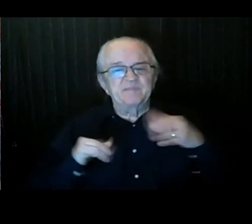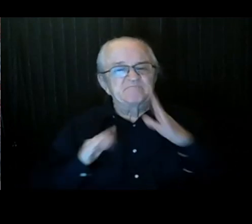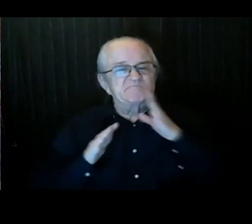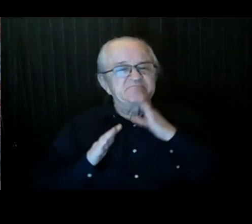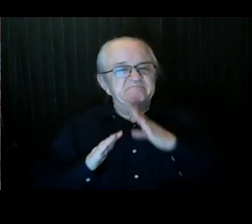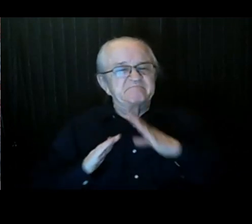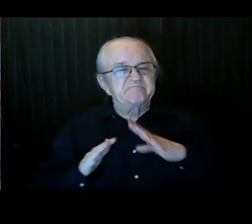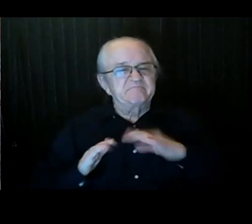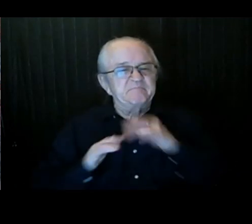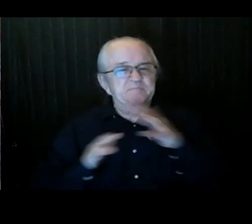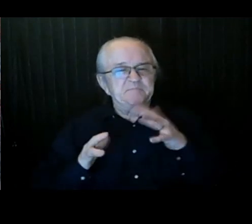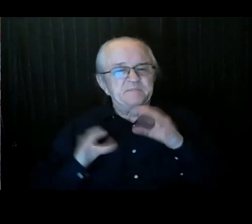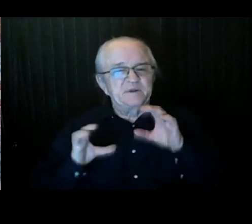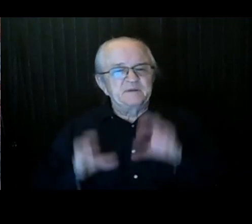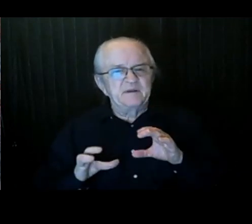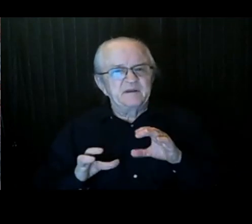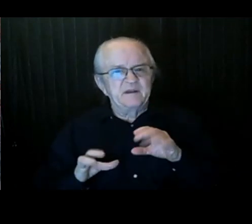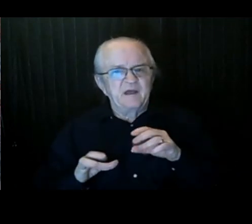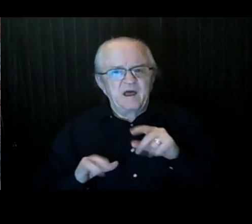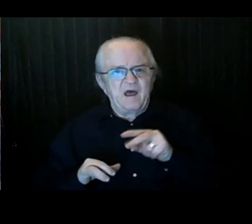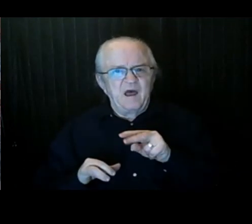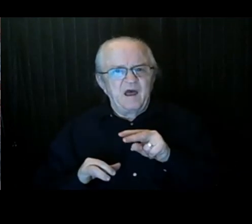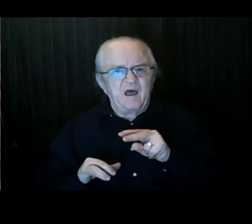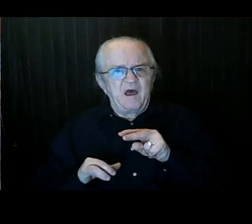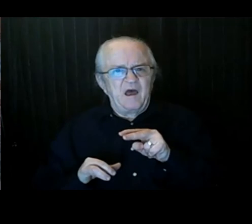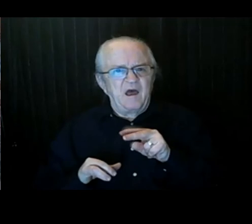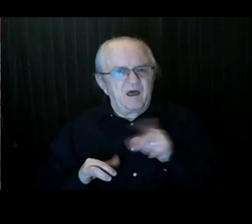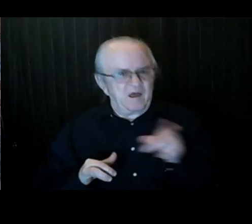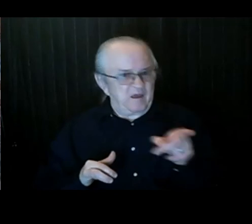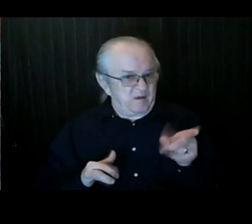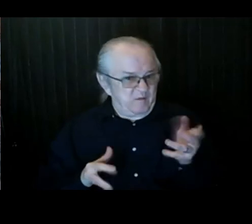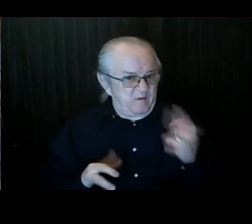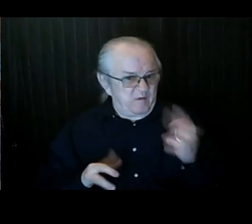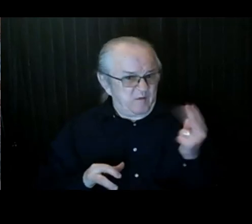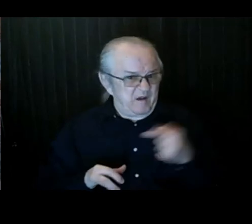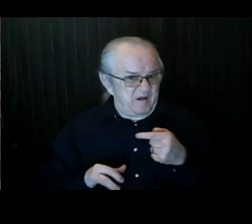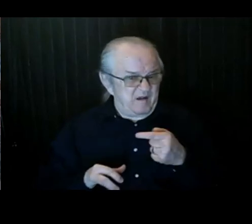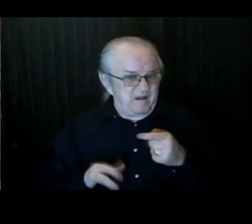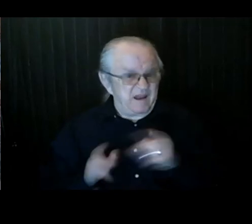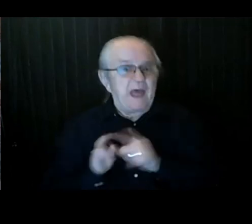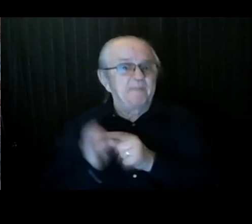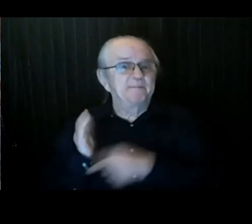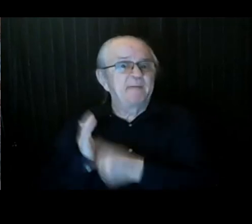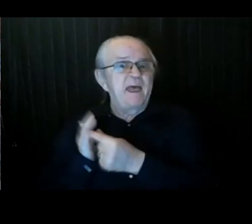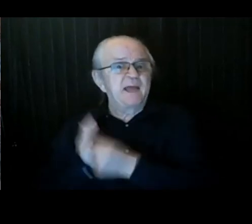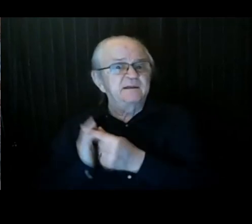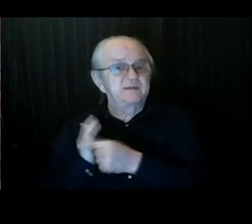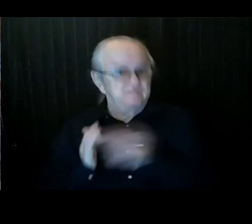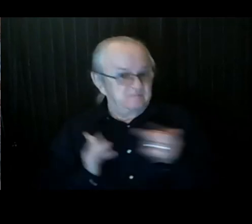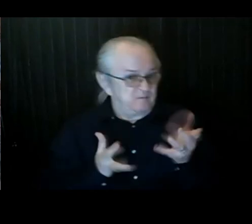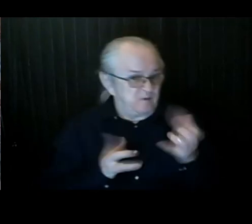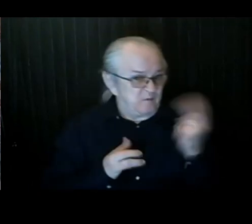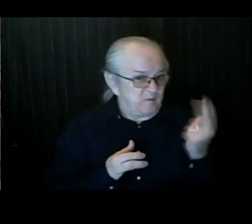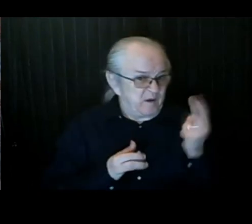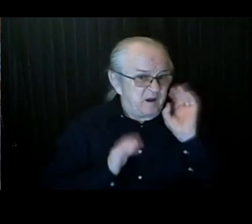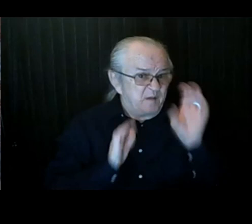in the magazine. And I said, honey, would you wear this for picture day? And she said, yes. And